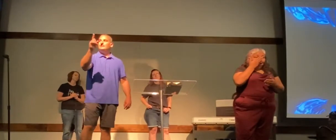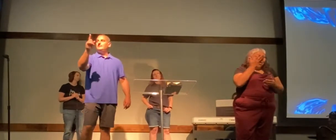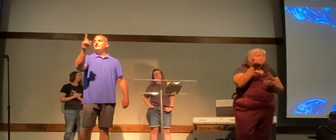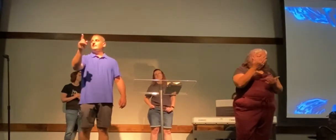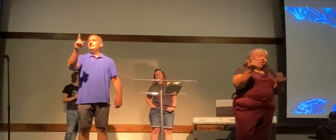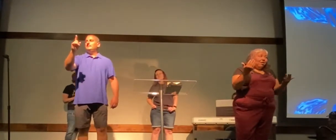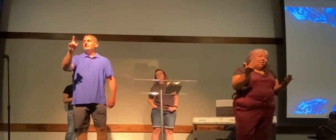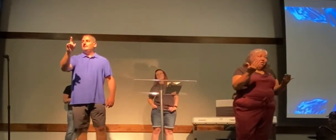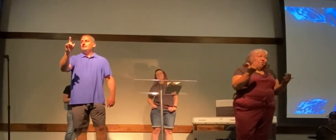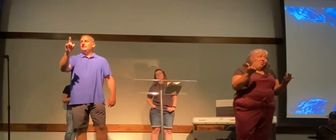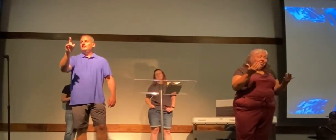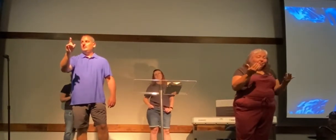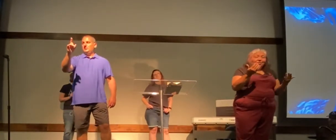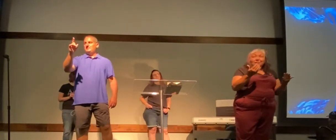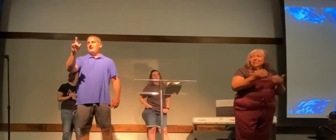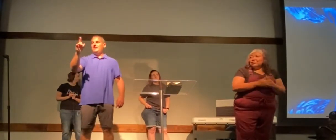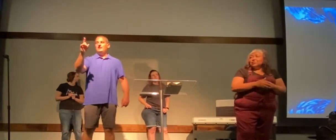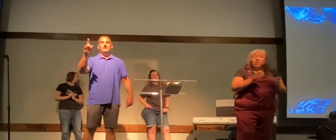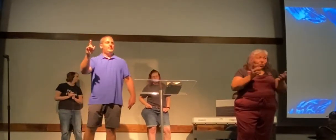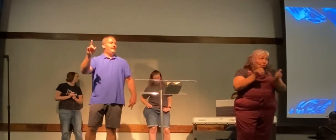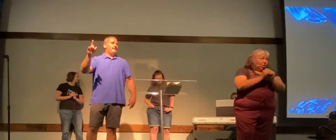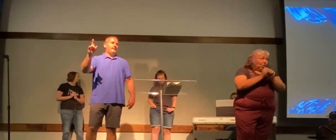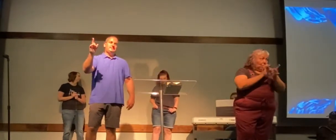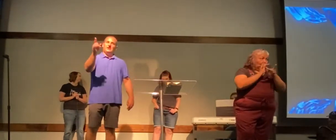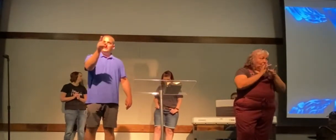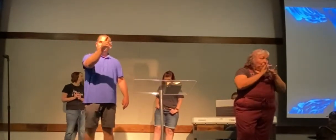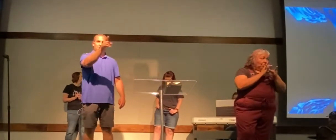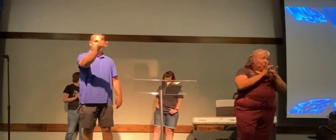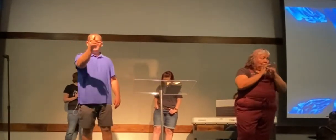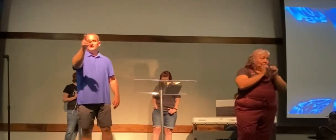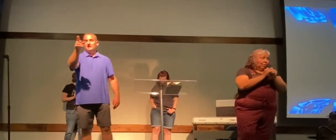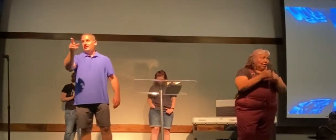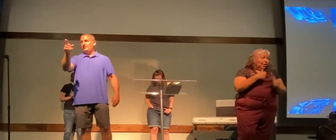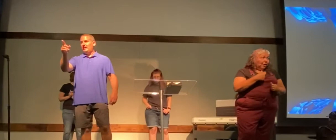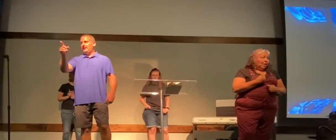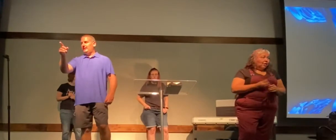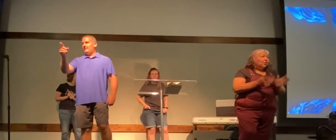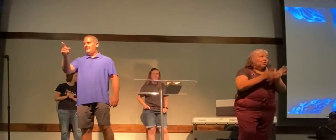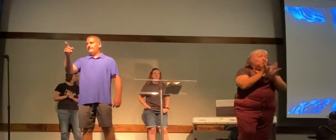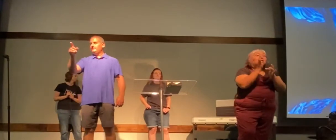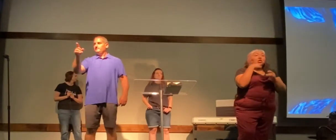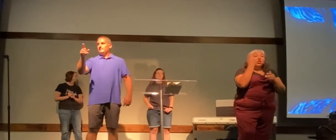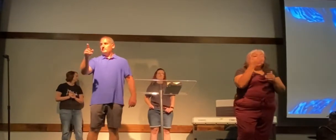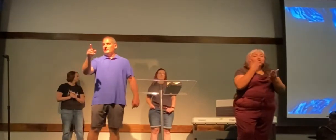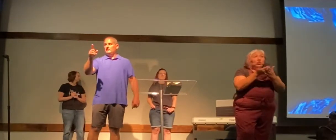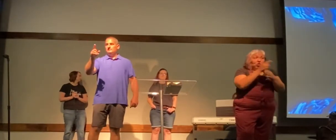on. You with me? I'm telling you, Jesus looks good on you right now.